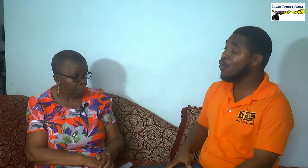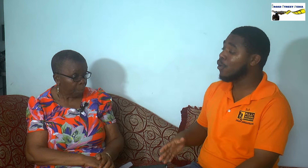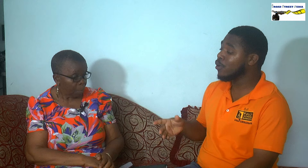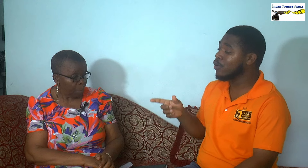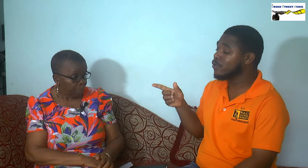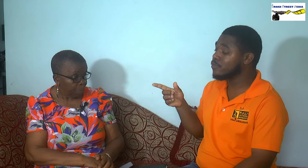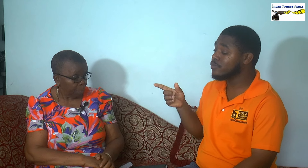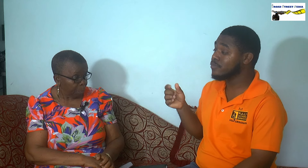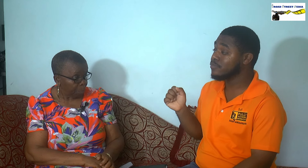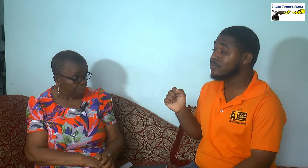Okay.